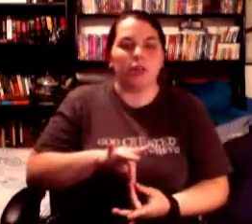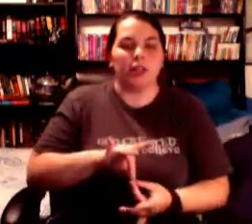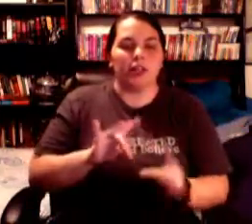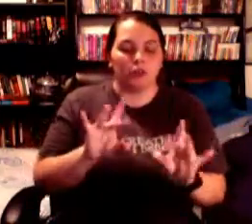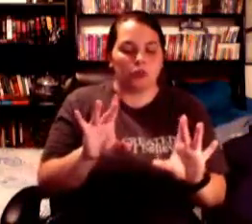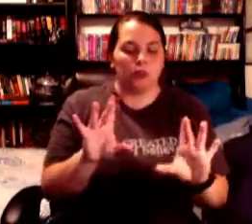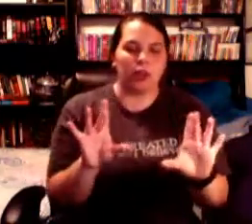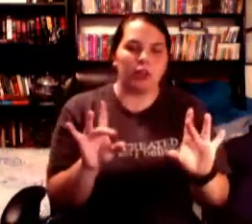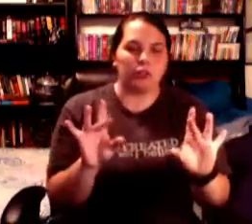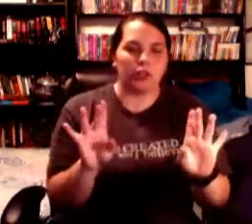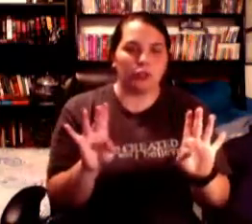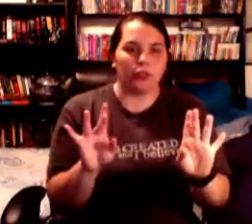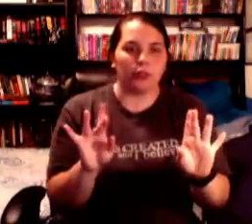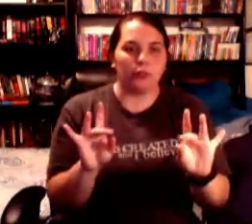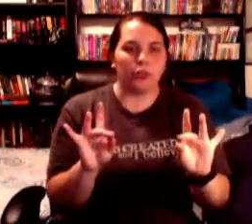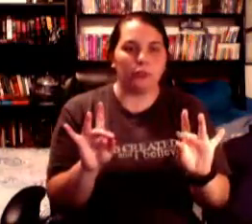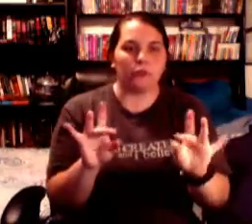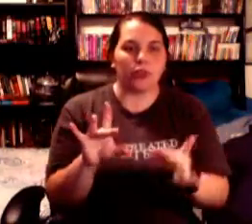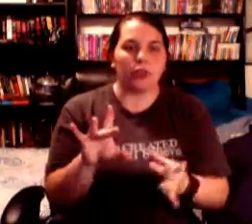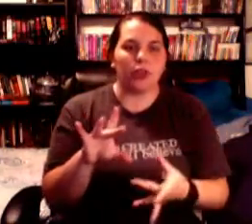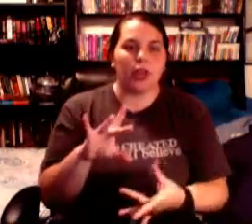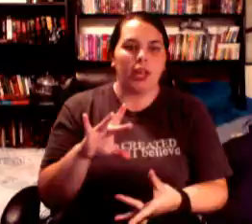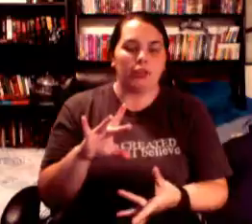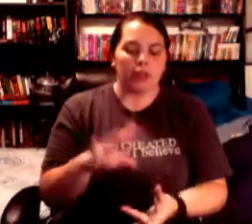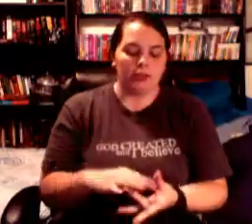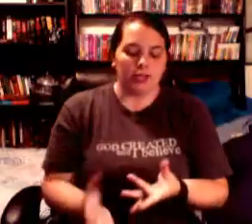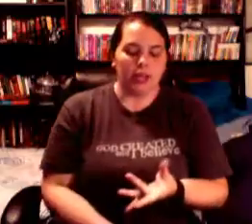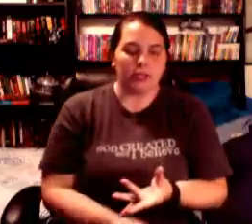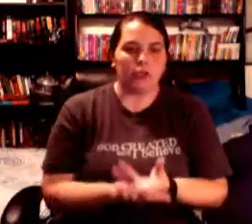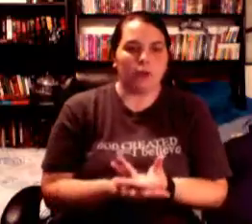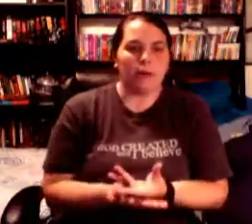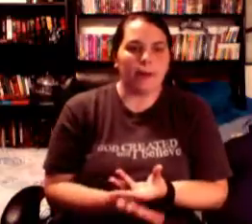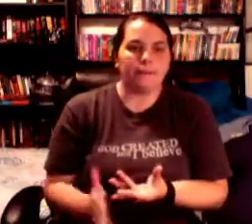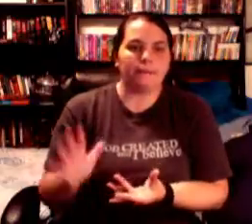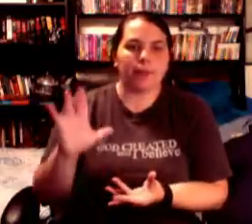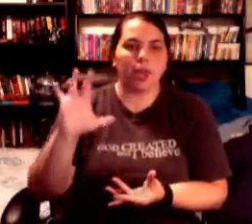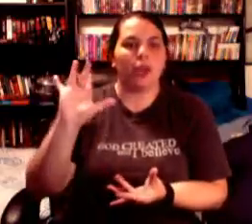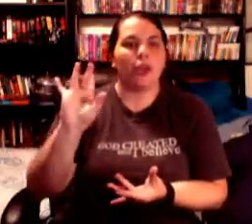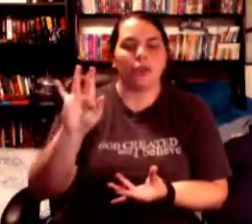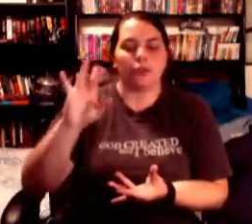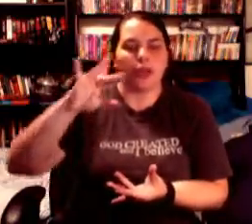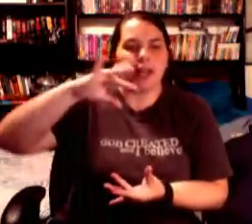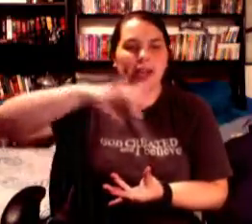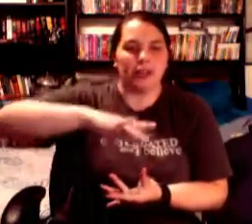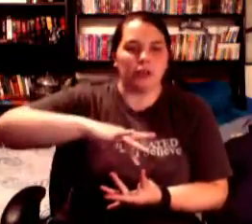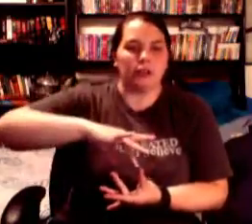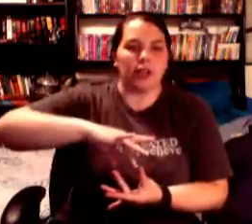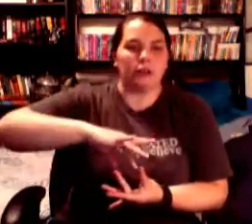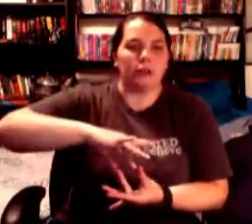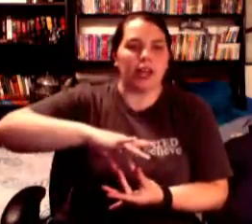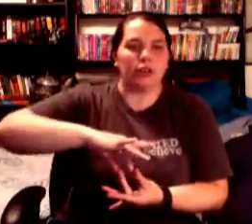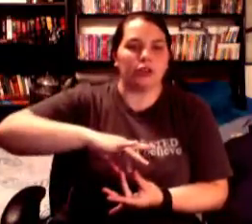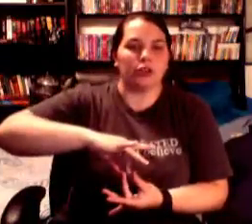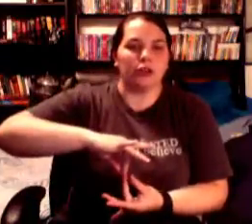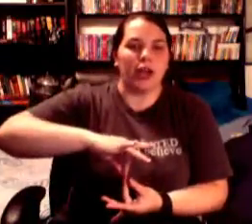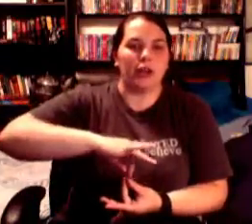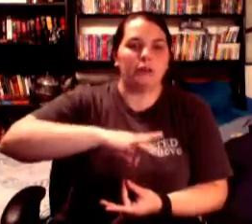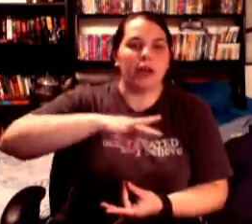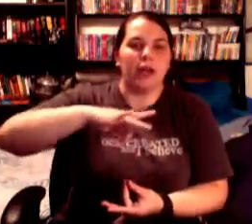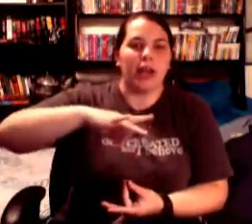spirit. So spirit, you take your thumb and your middle finger, your left hand goes palm up, your right hand goes down, and you're going to grab and